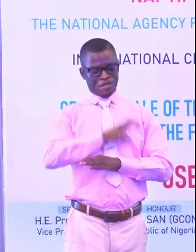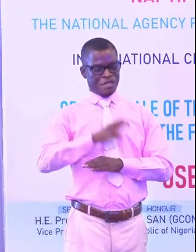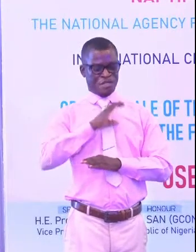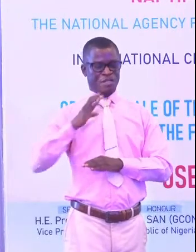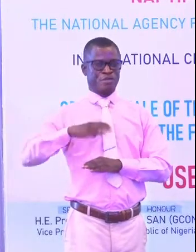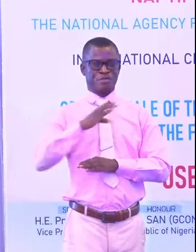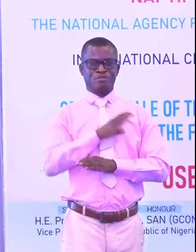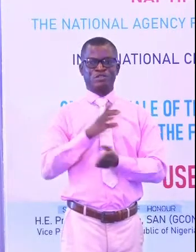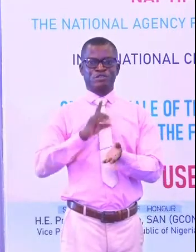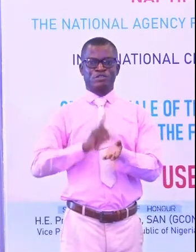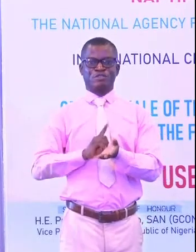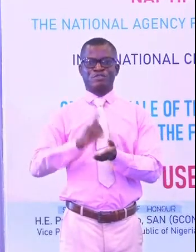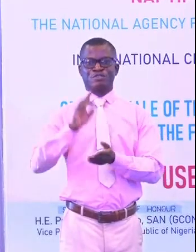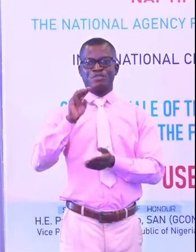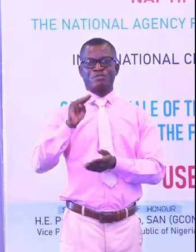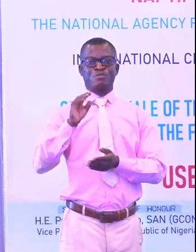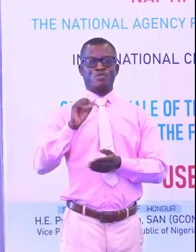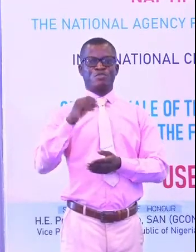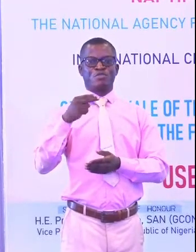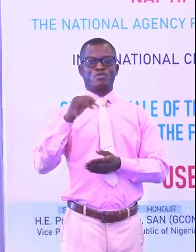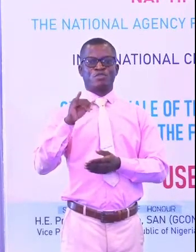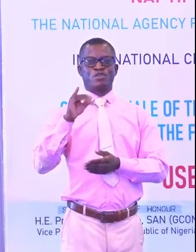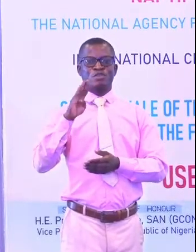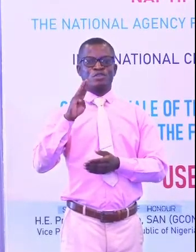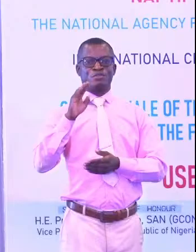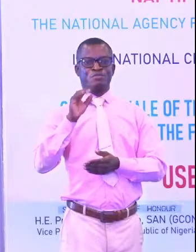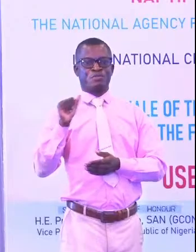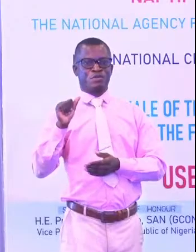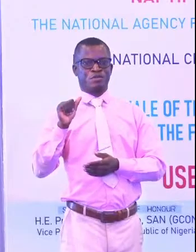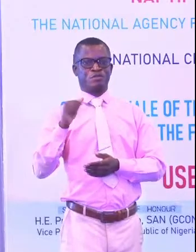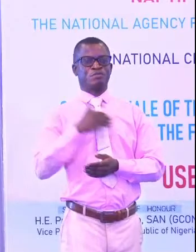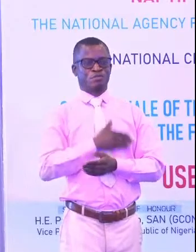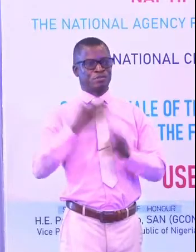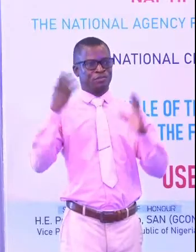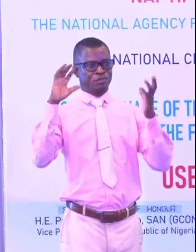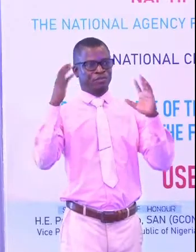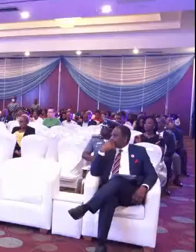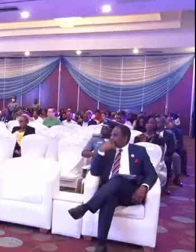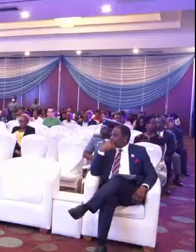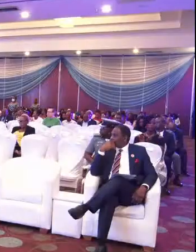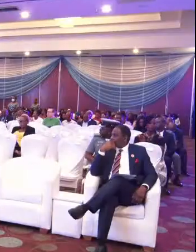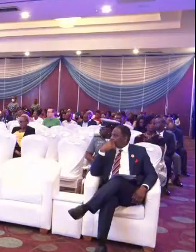Dr. Mahiba Dokaka. Please put your hands together.